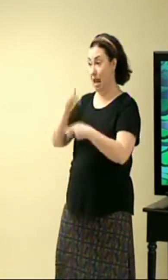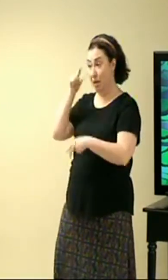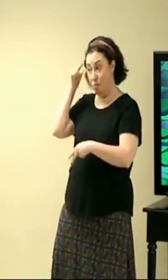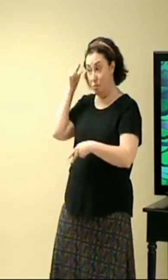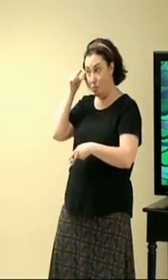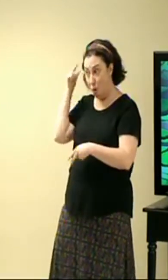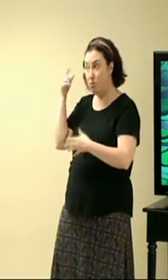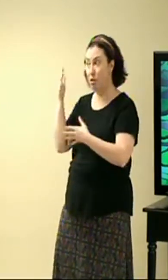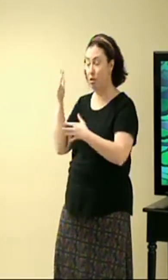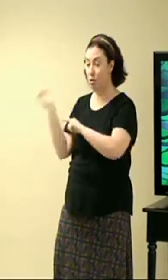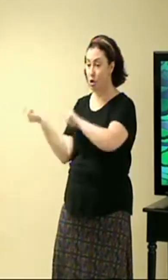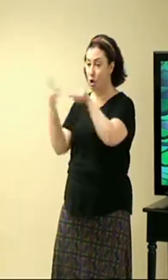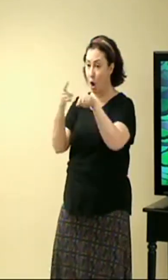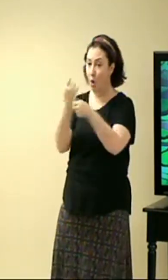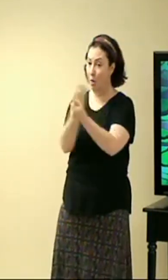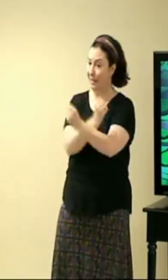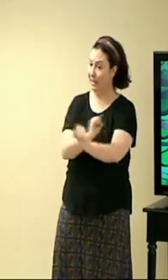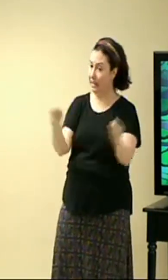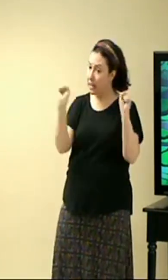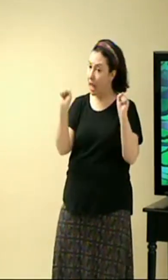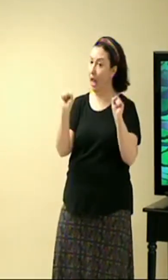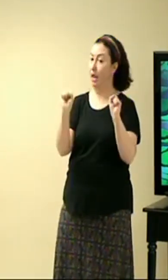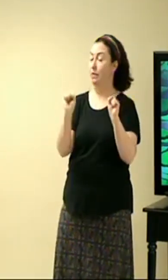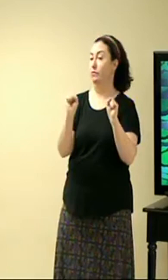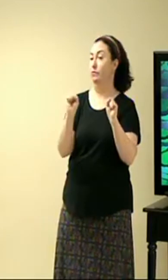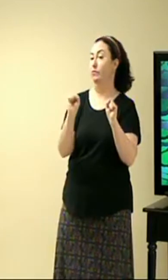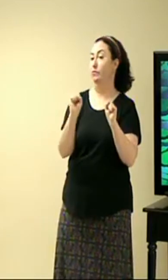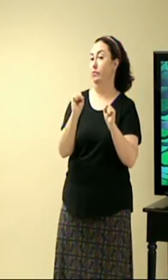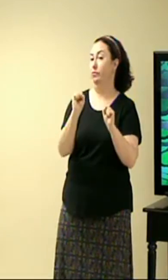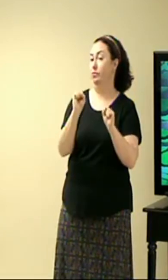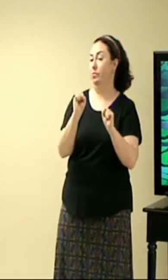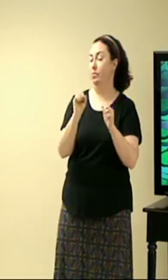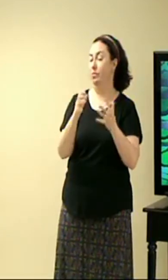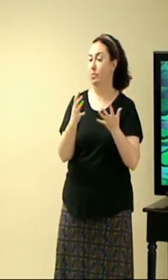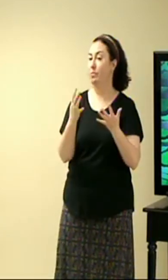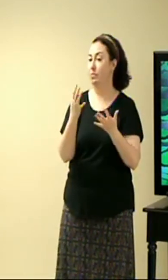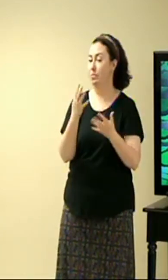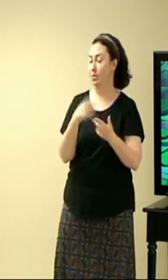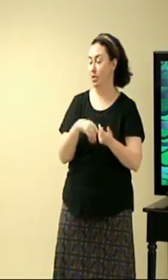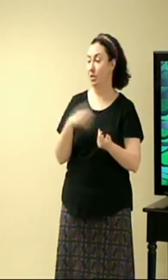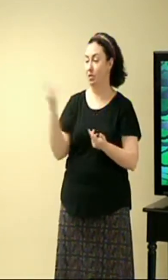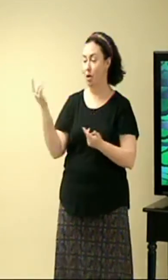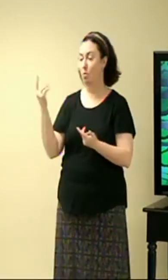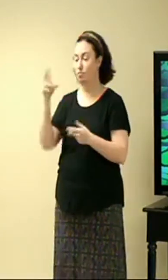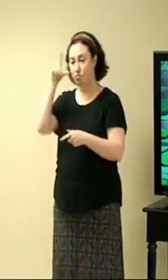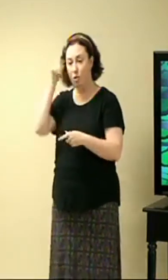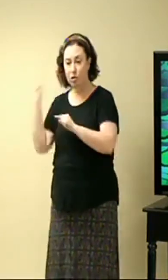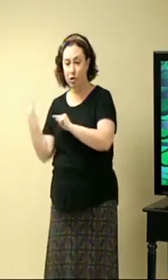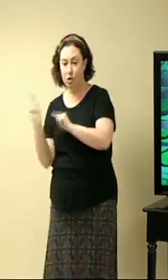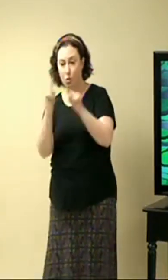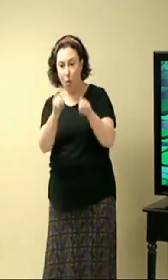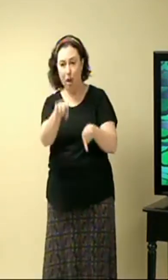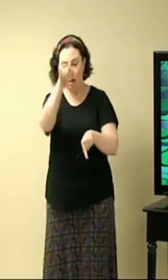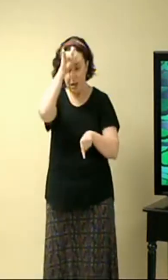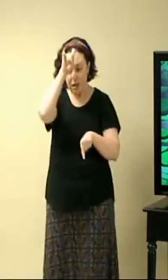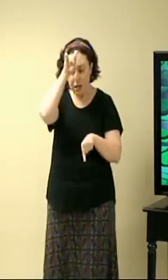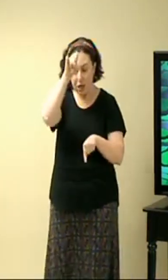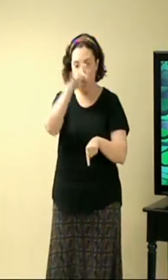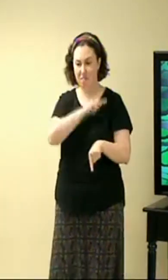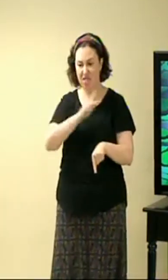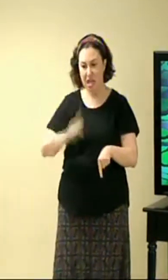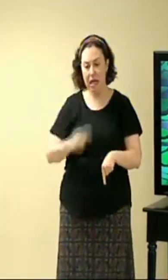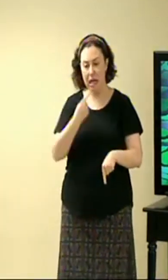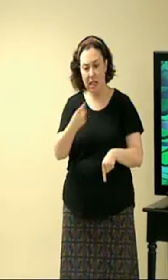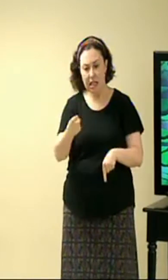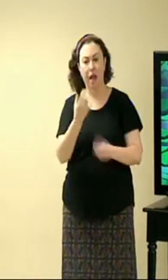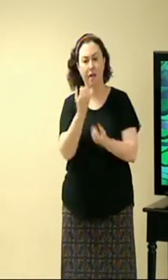of Egypt. And so Moses went to Pharaoh and he said, "Let my people go." You may have heard about that in Sunday school when you were a kid. But he goes to Pharaoh and says, "Let my